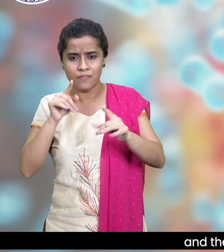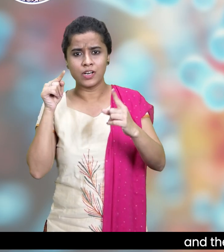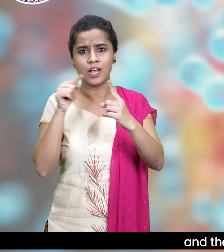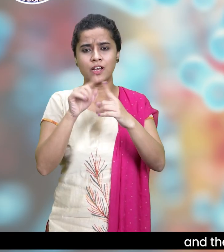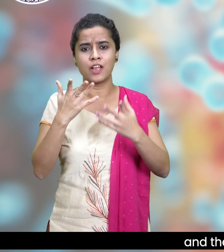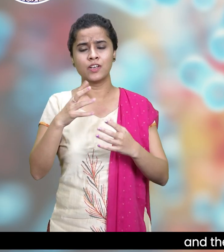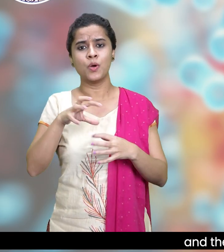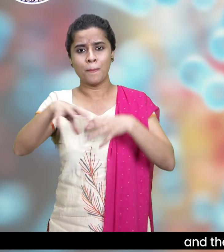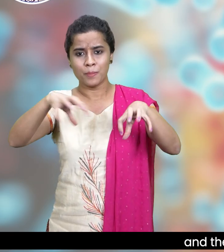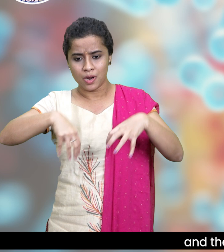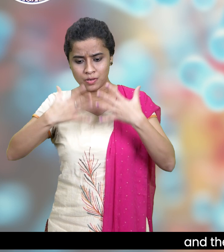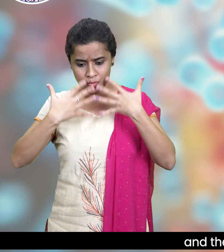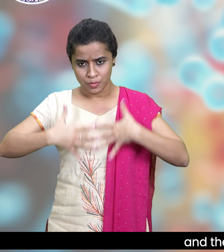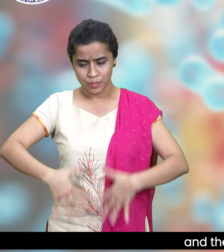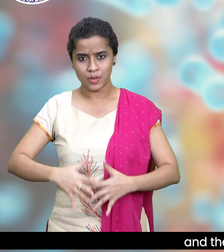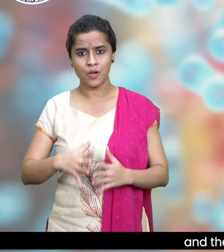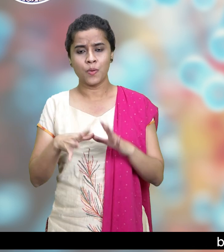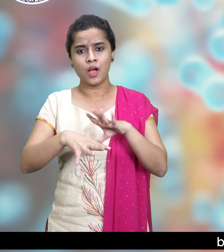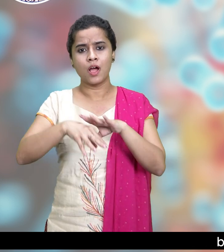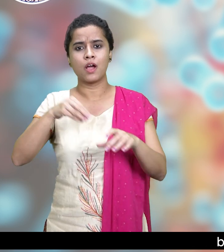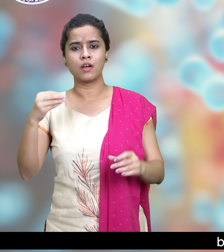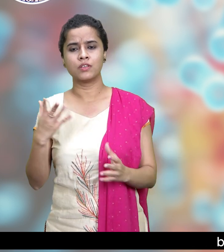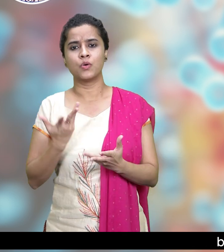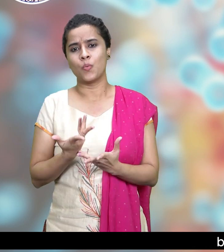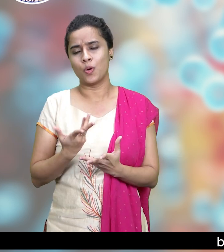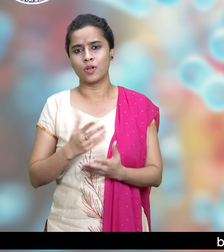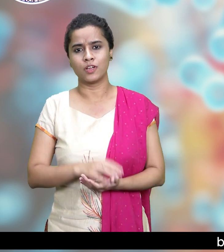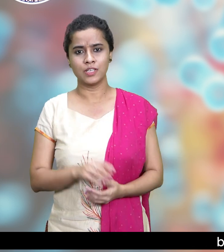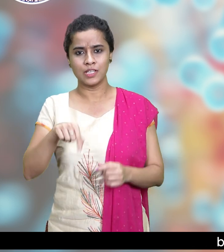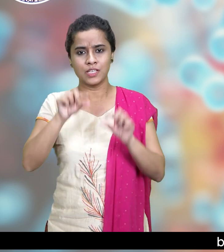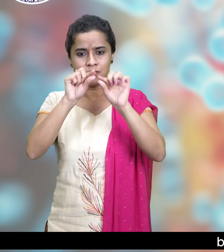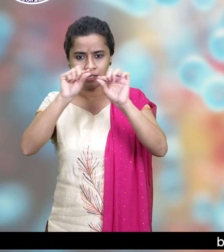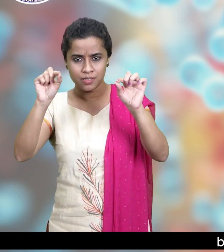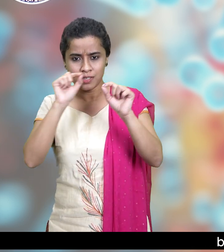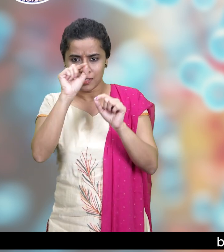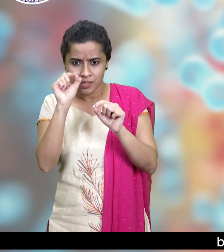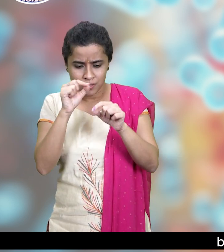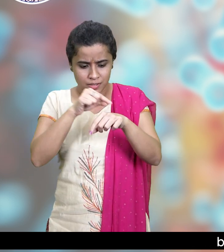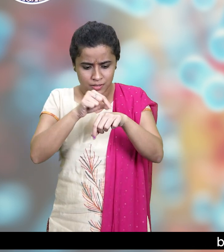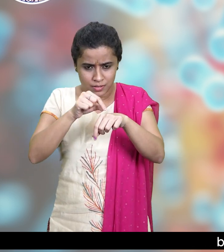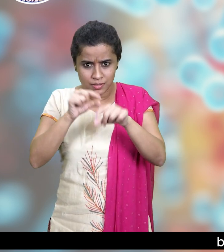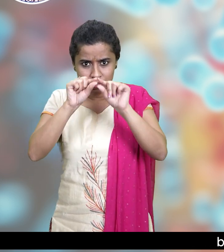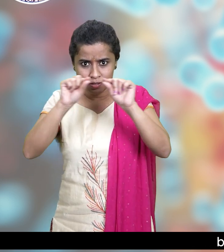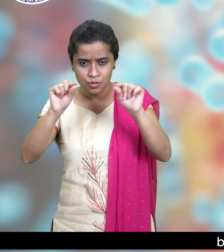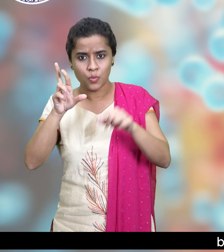and the functions that carried out by this tissue or organ.